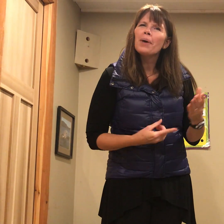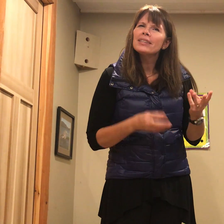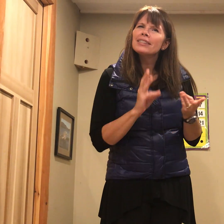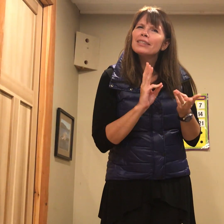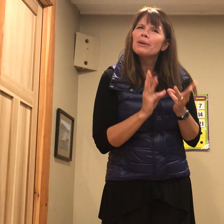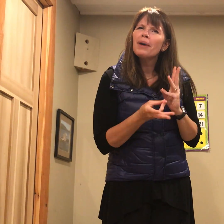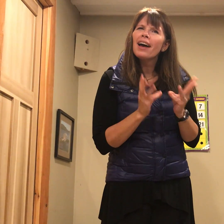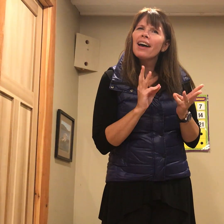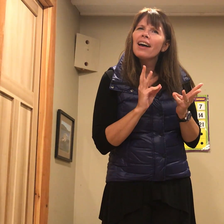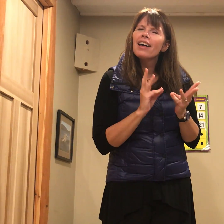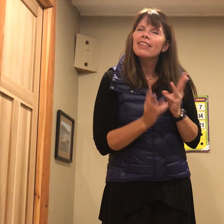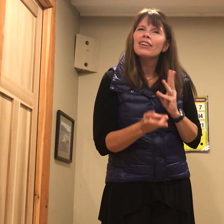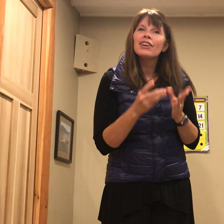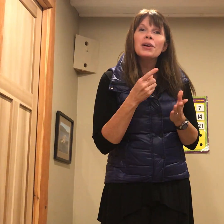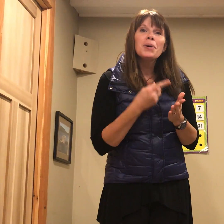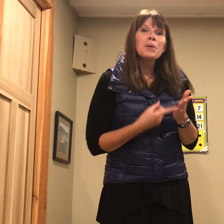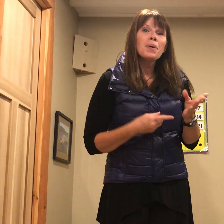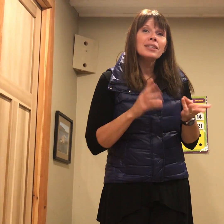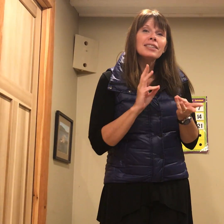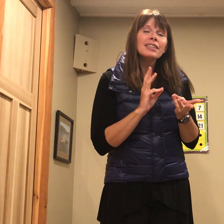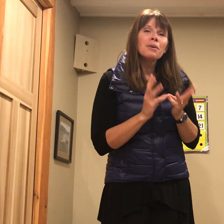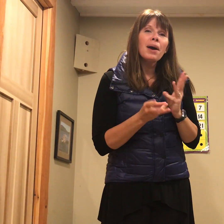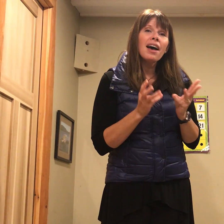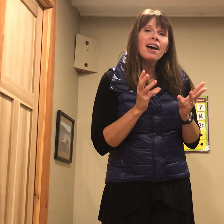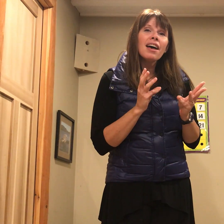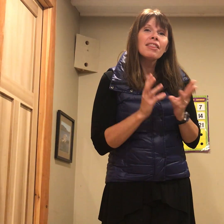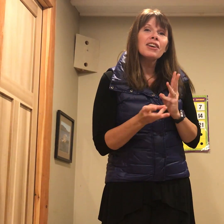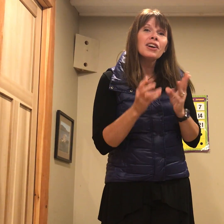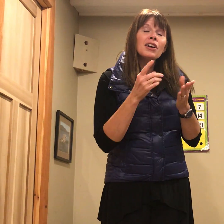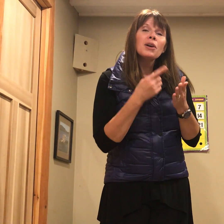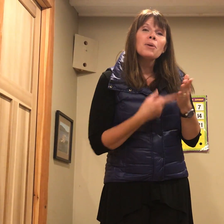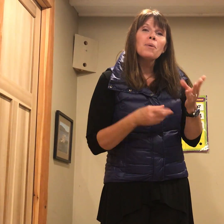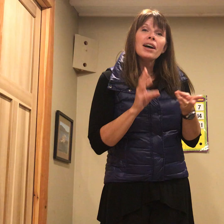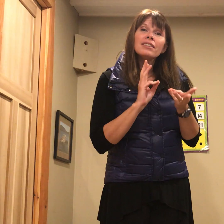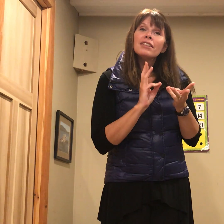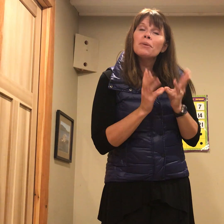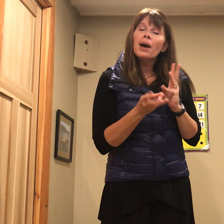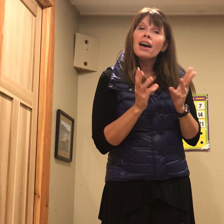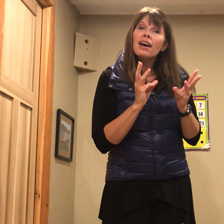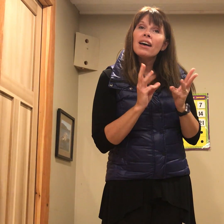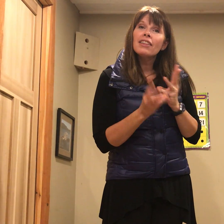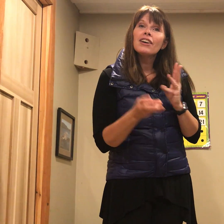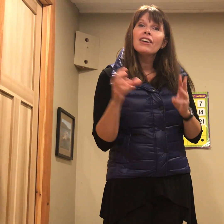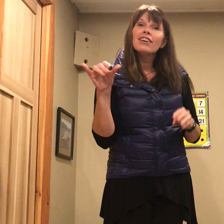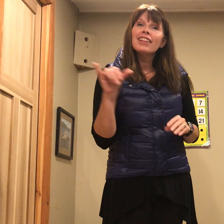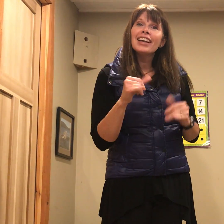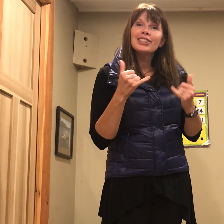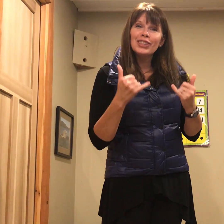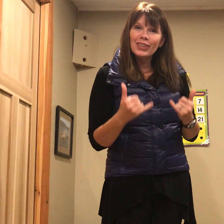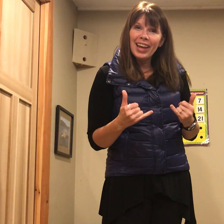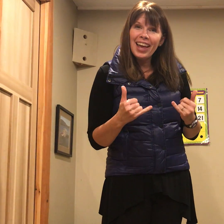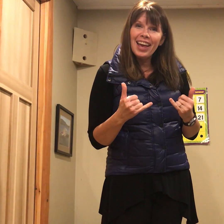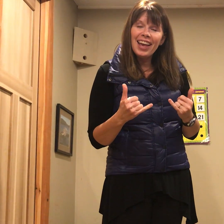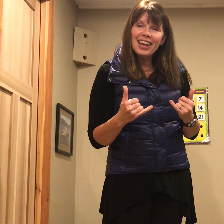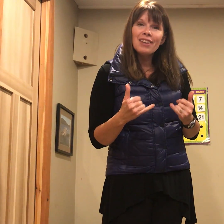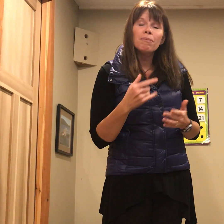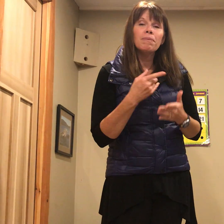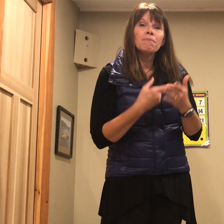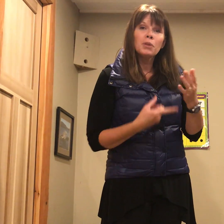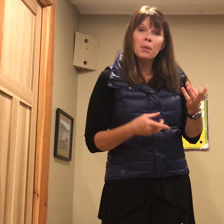what's the weather? What's the weather? What's the weather like today? What's